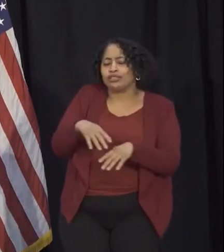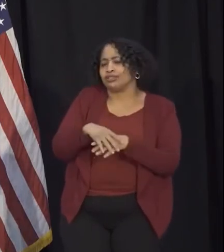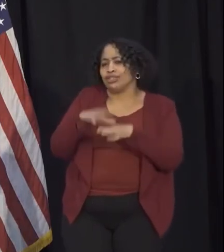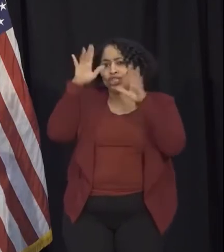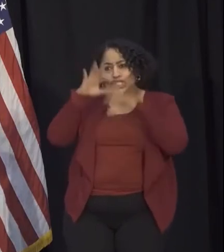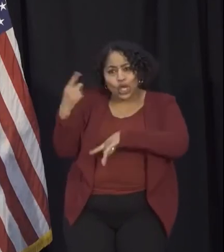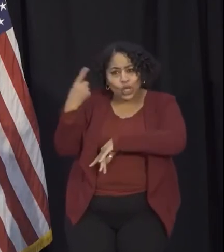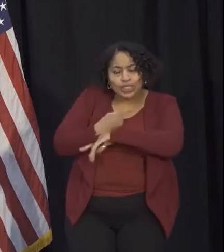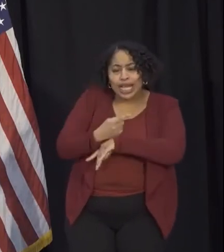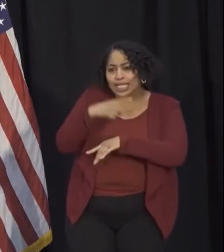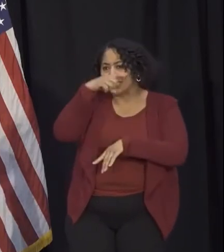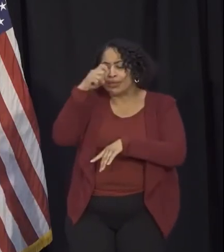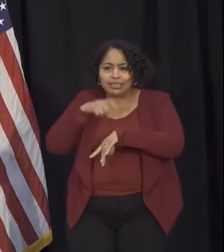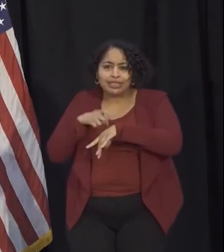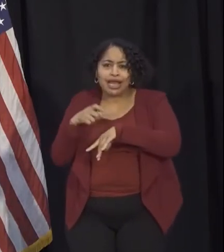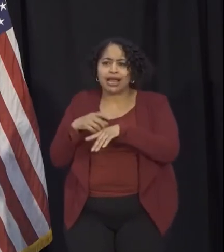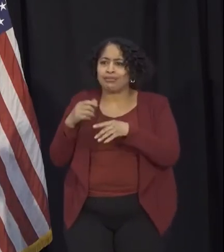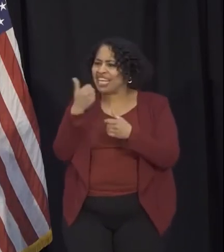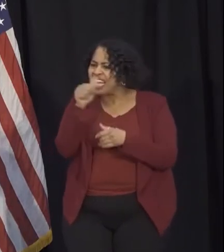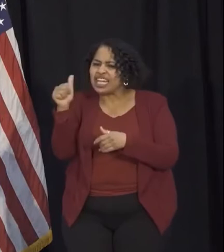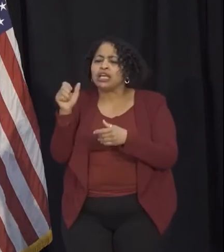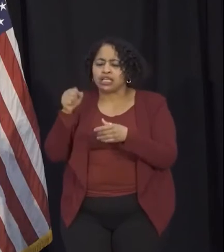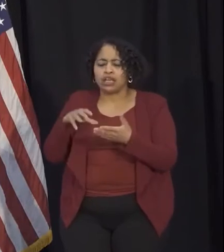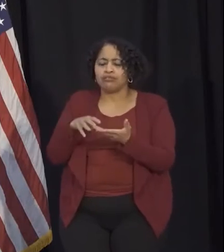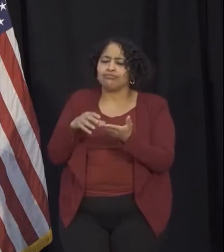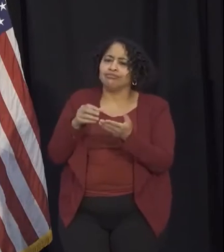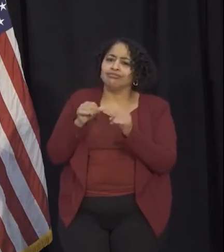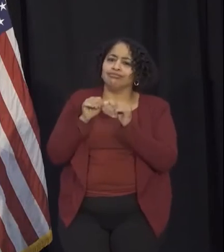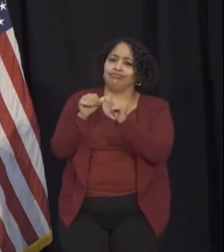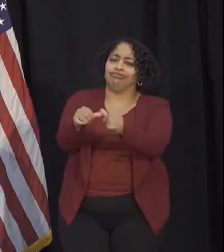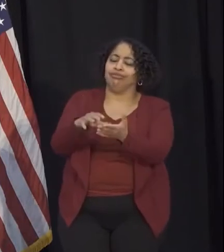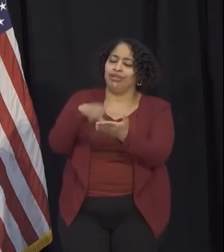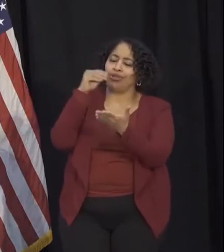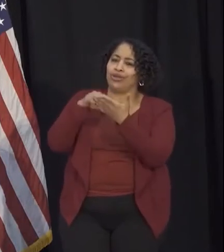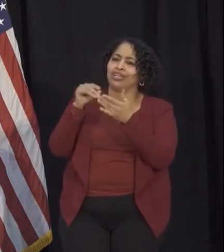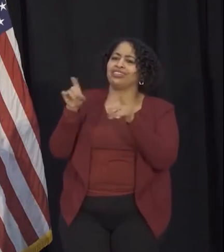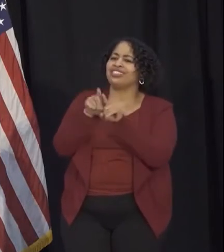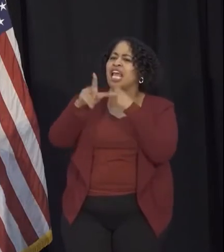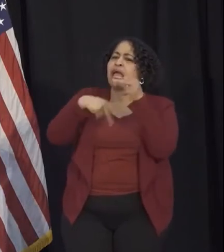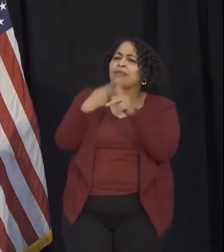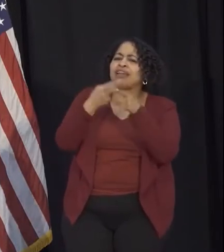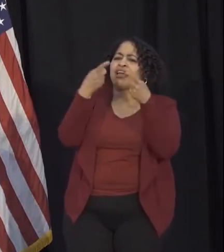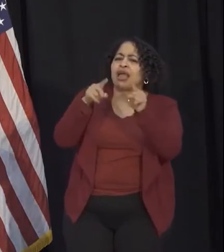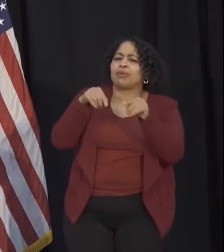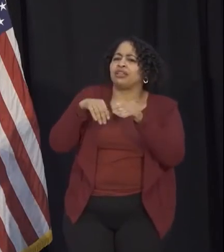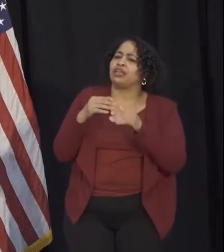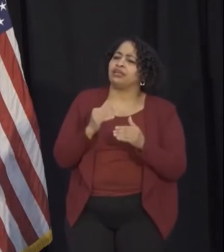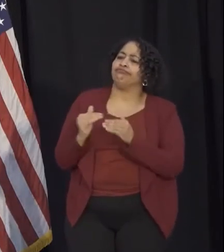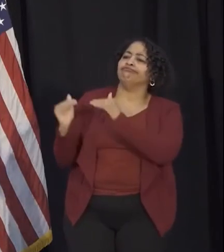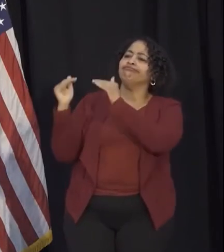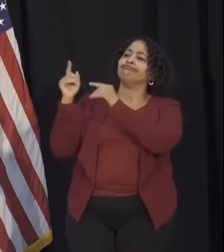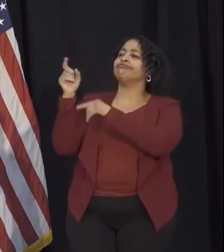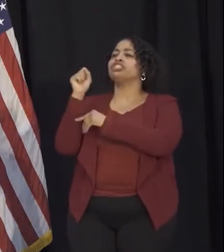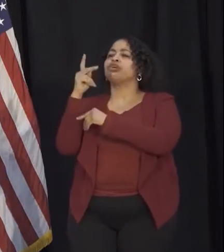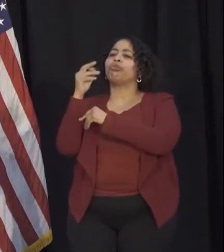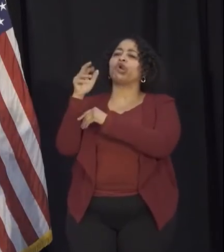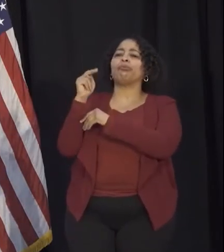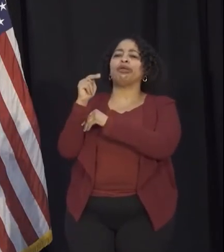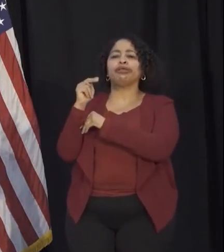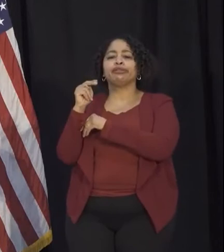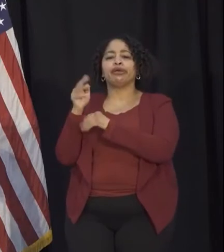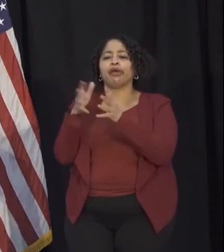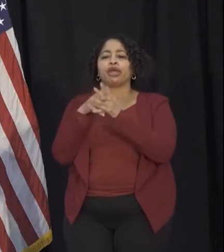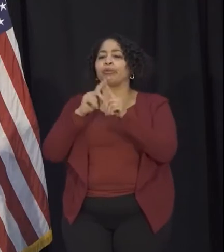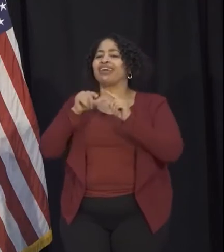be recovered through this online learning, the same online learning that happens in suburban America but doesn't happen in consistency in Detroit.